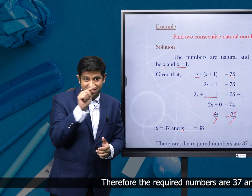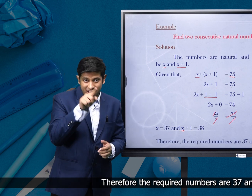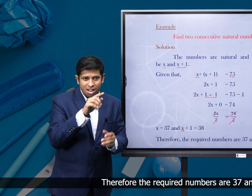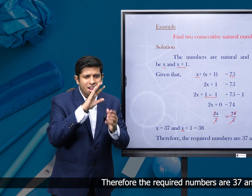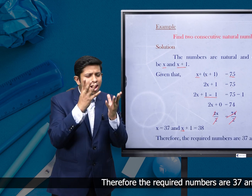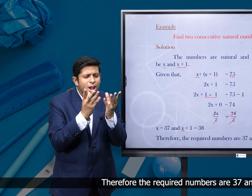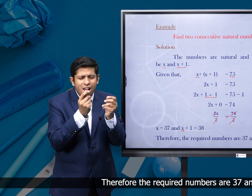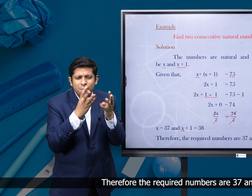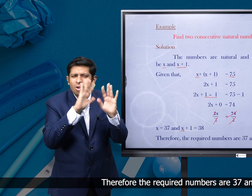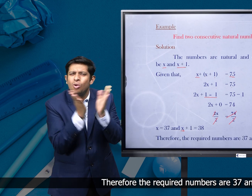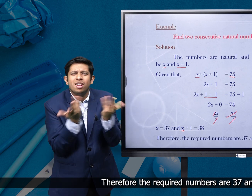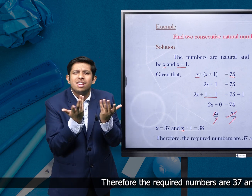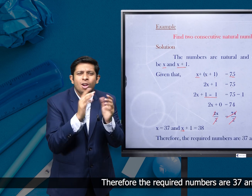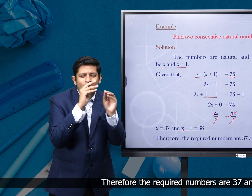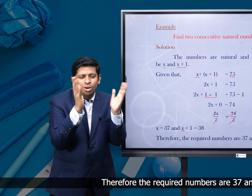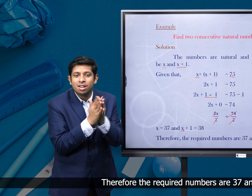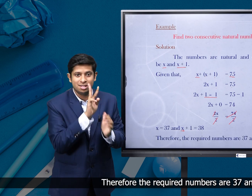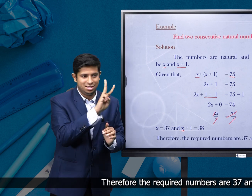Therefore, the required numbers are 37 and 38.